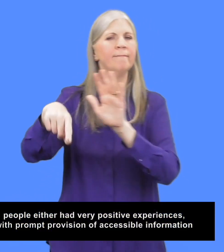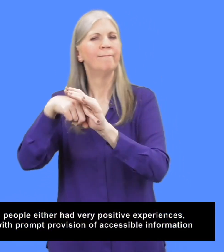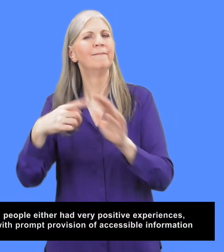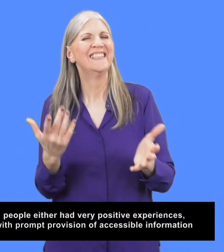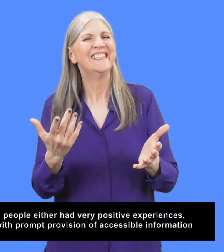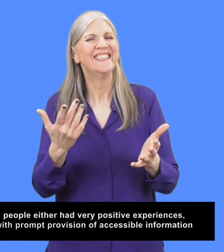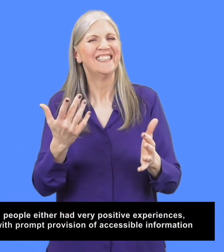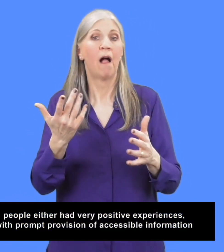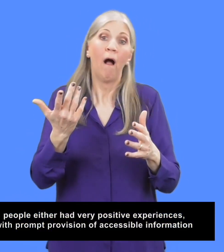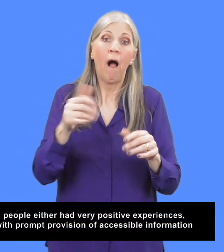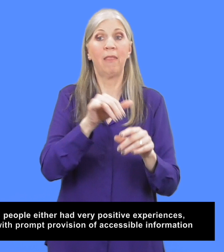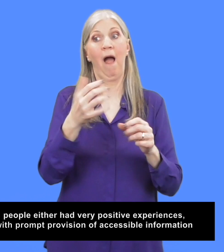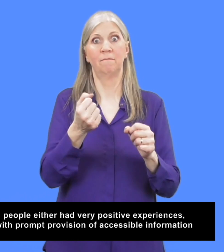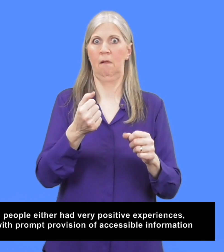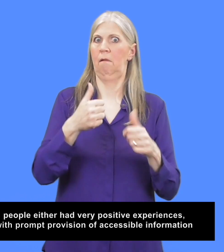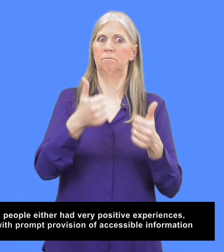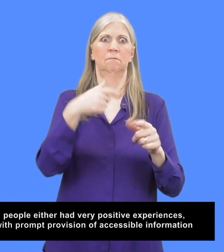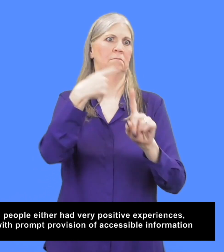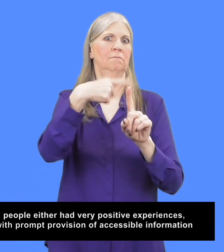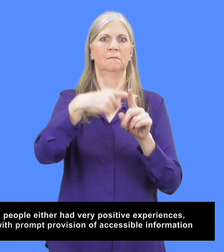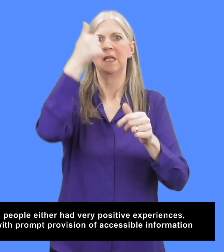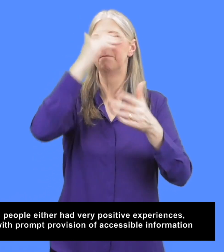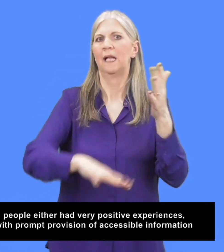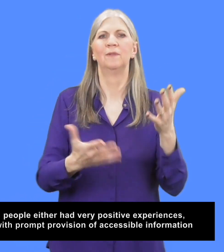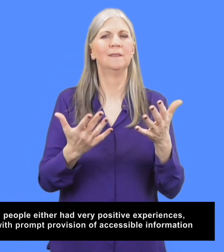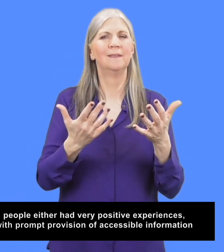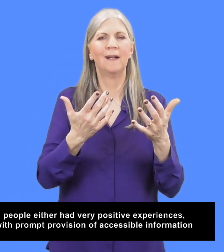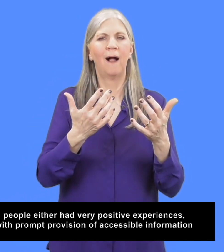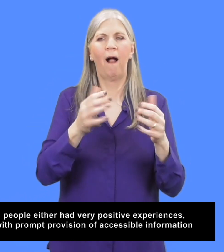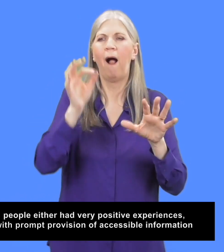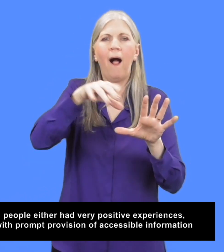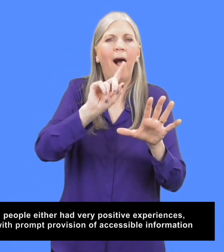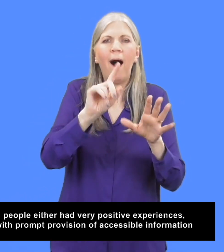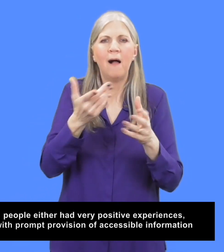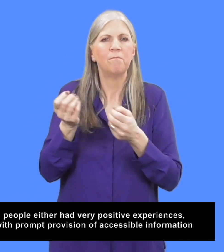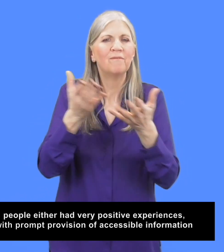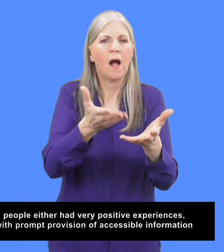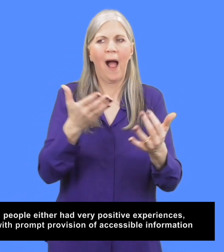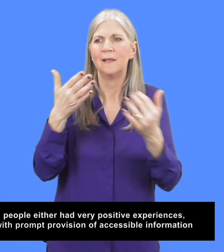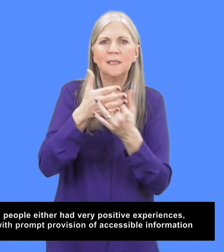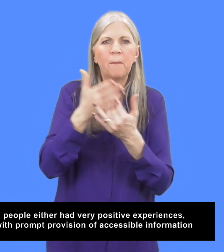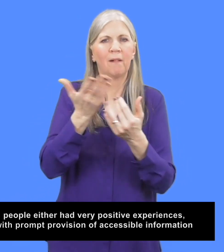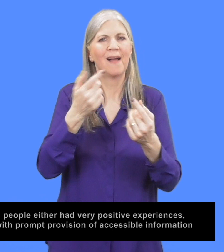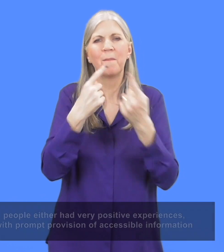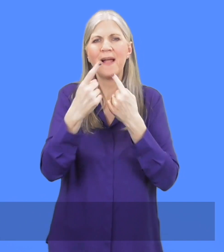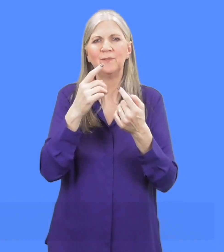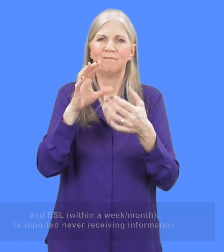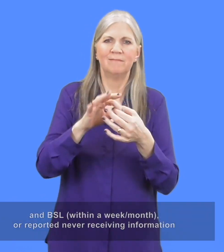very positive experiences with prompt provision of accessible information and